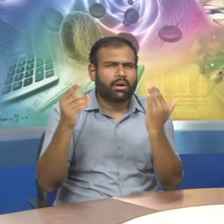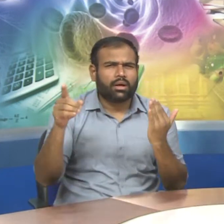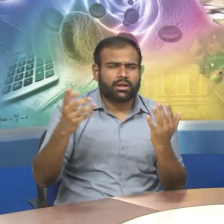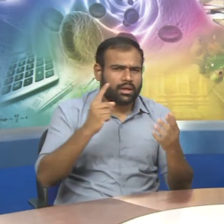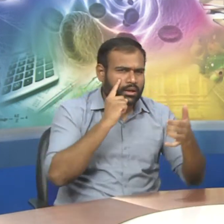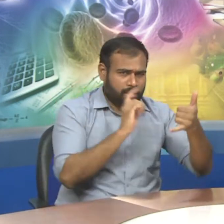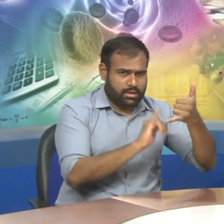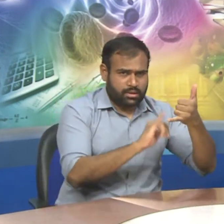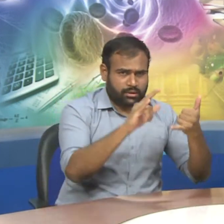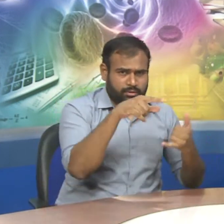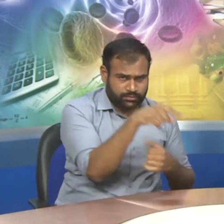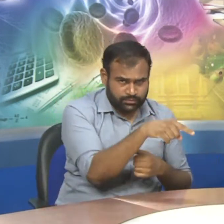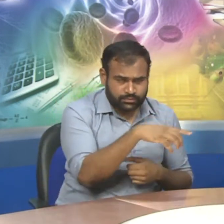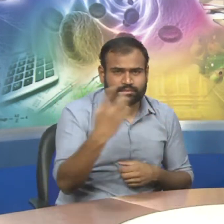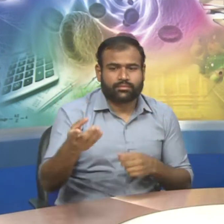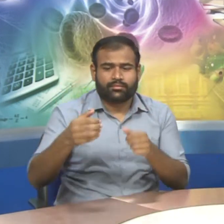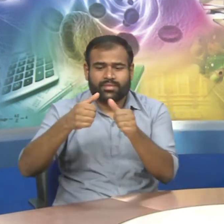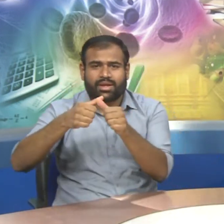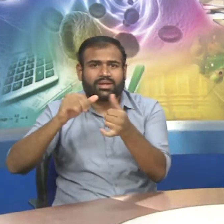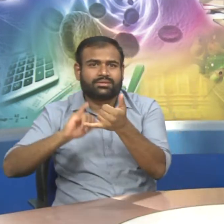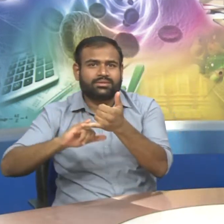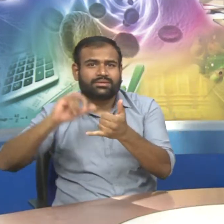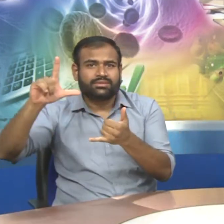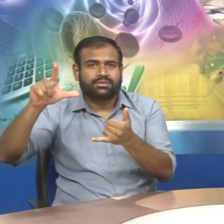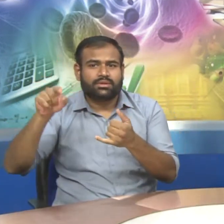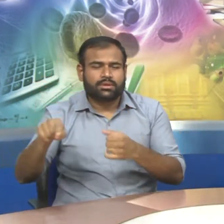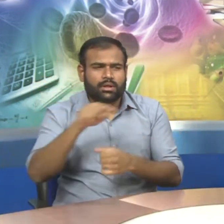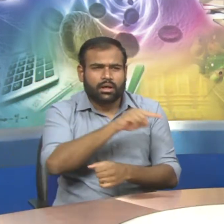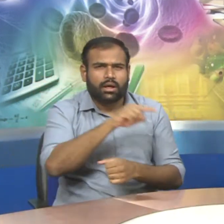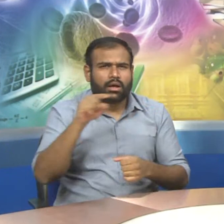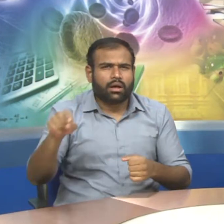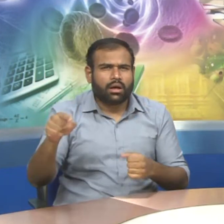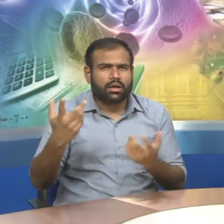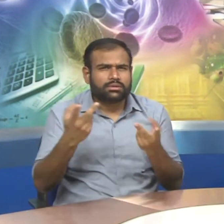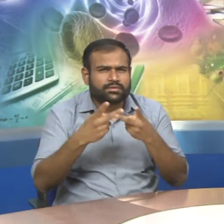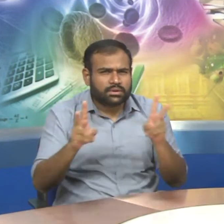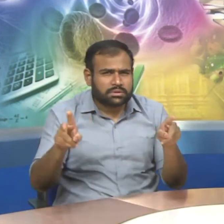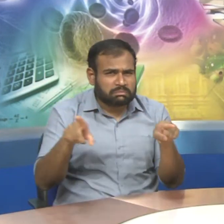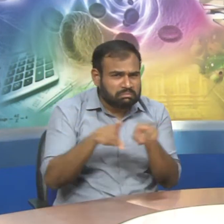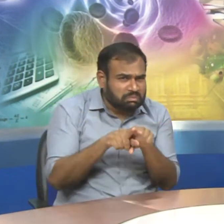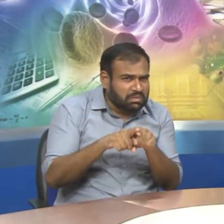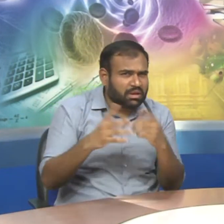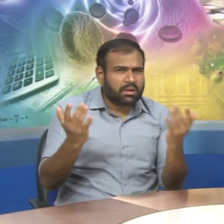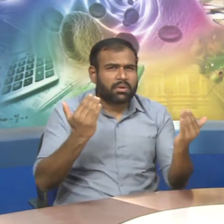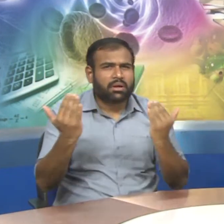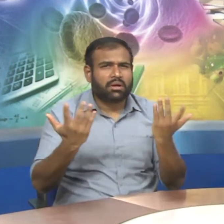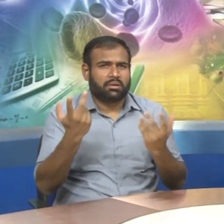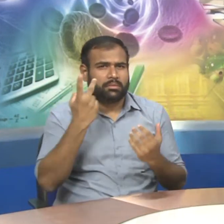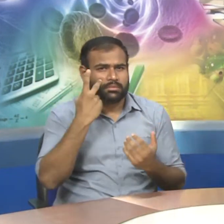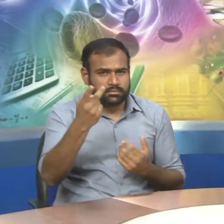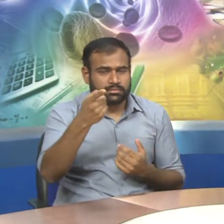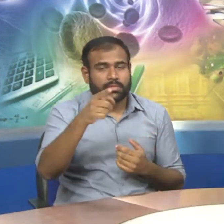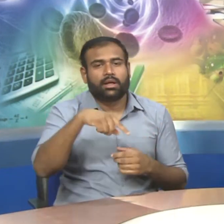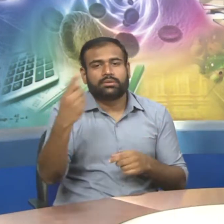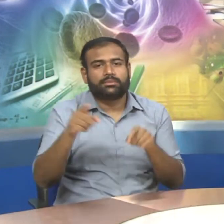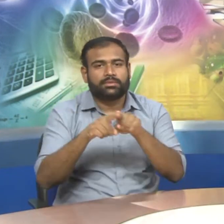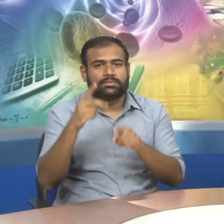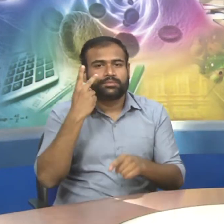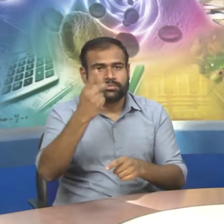When we compare with ASL, ASL is American Sign Language. All these signs, who,